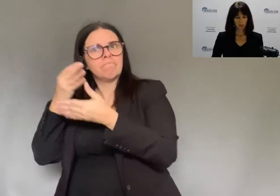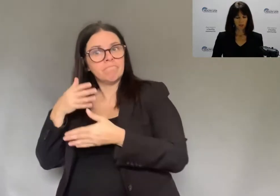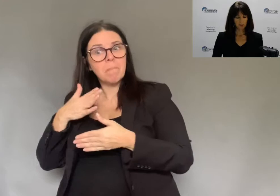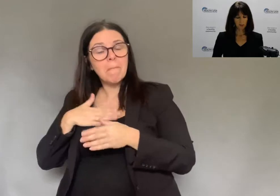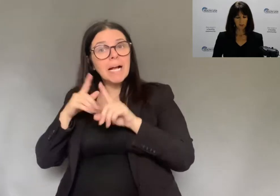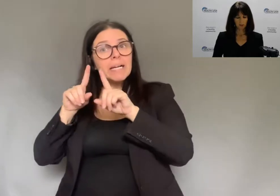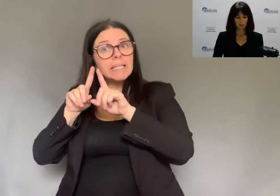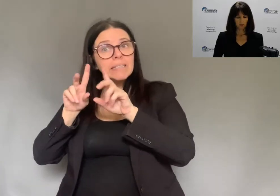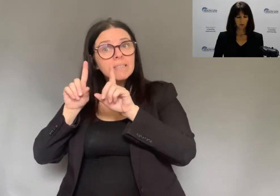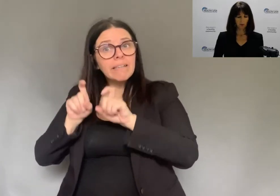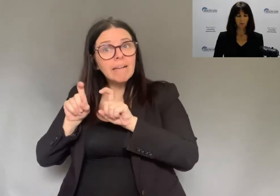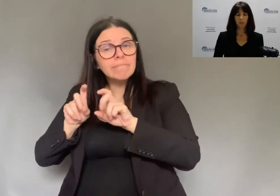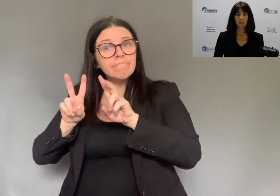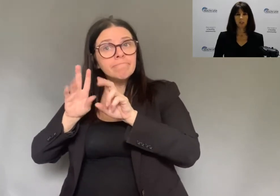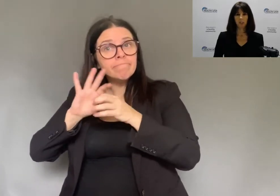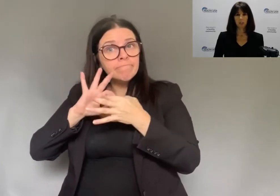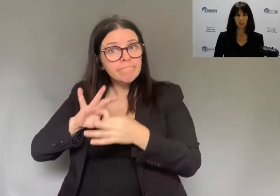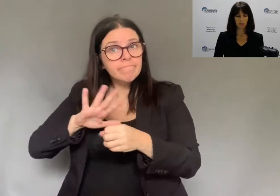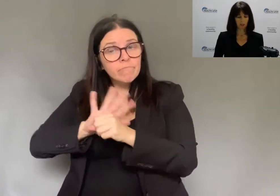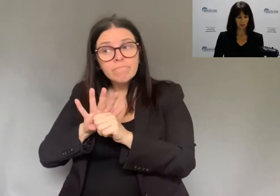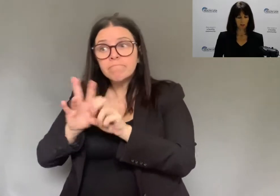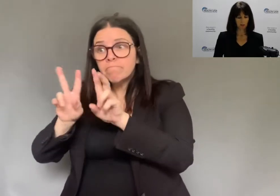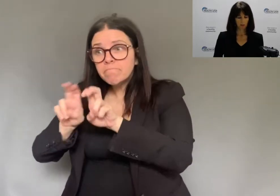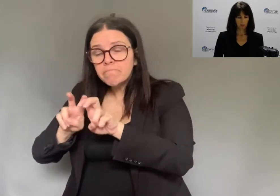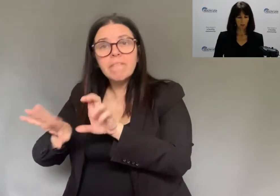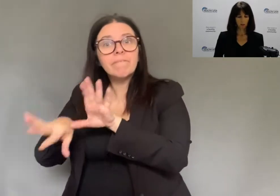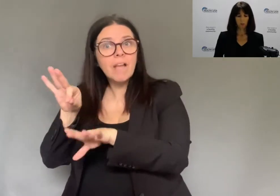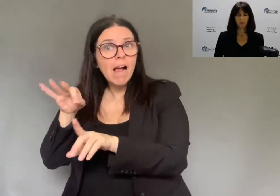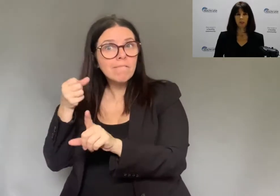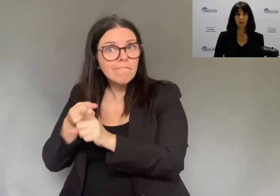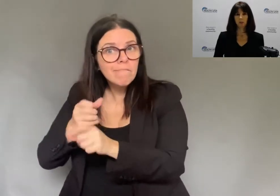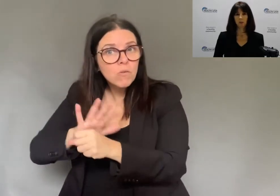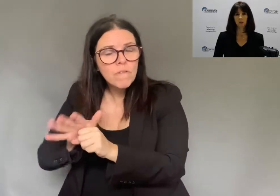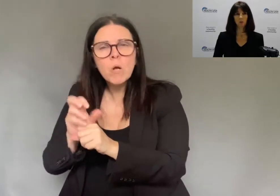68,848 cases of COVID-19 in Canada and